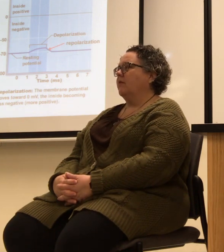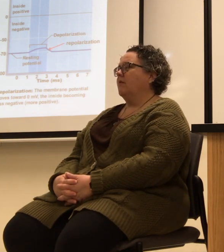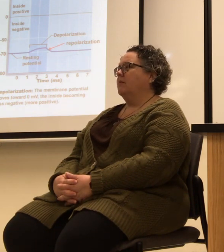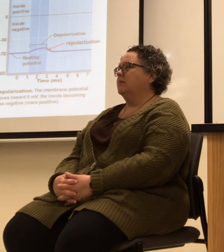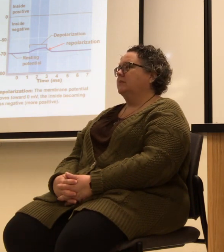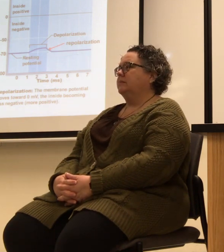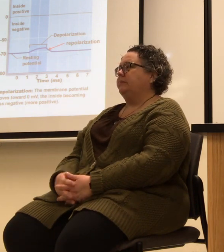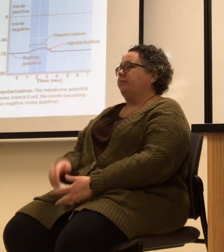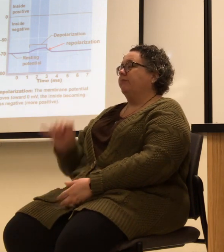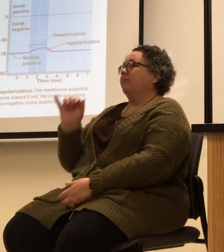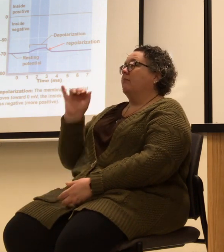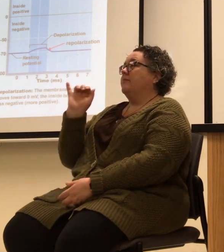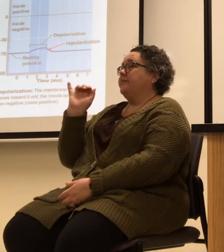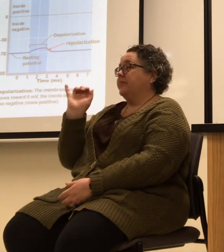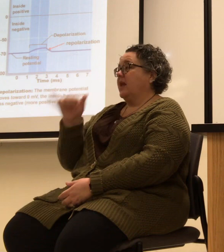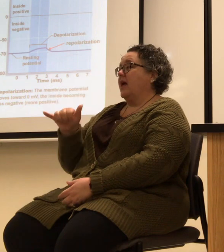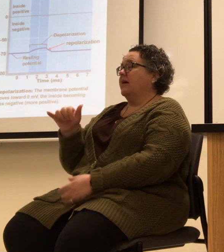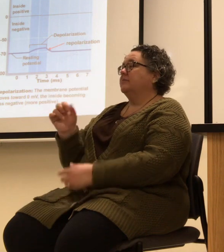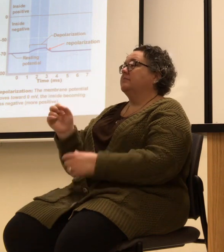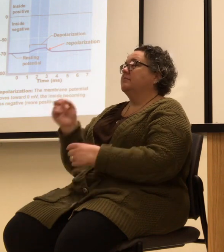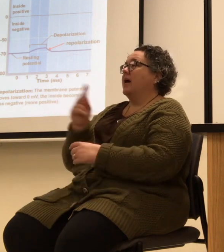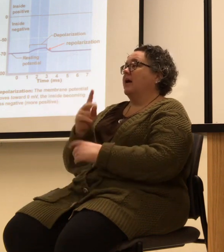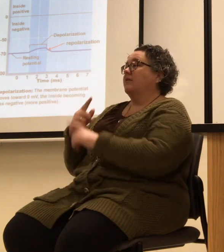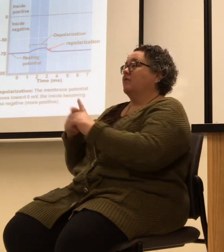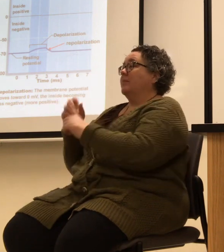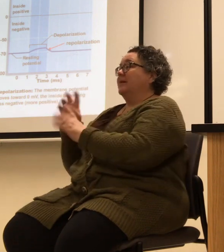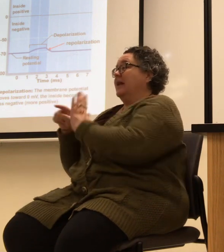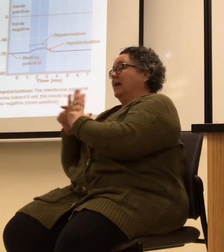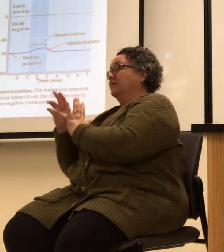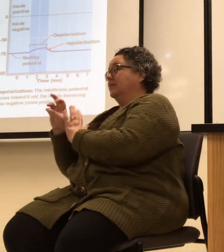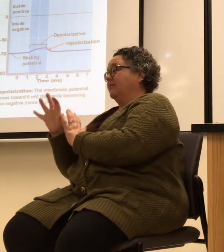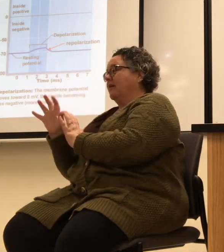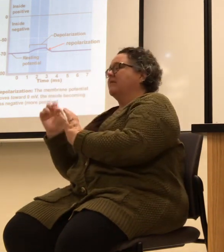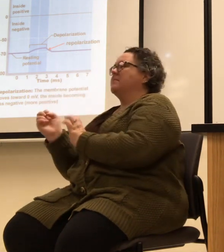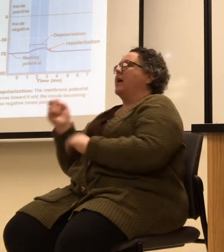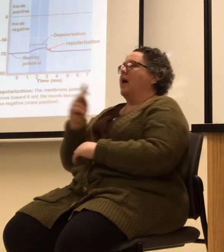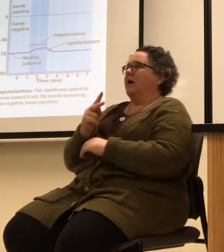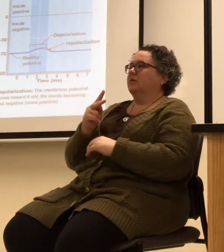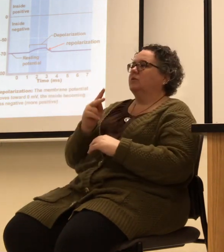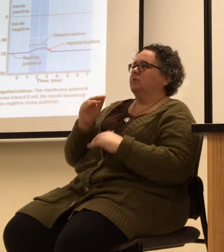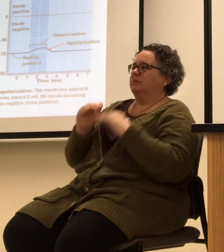And that returns you back from -65 back to -70.